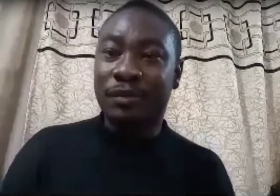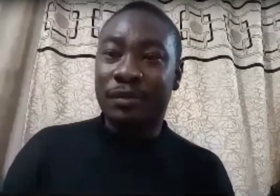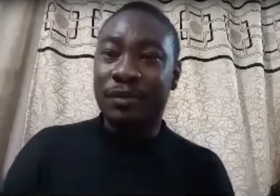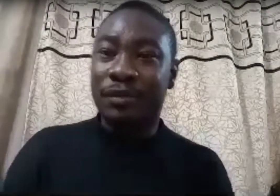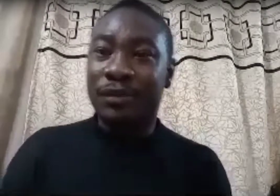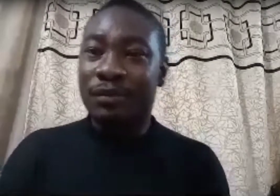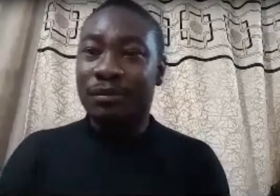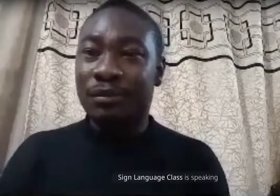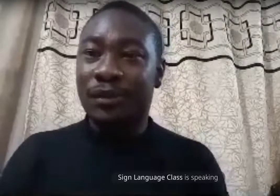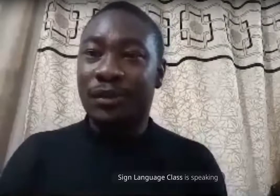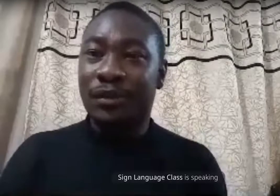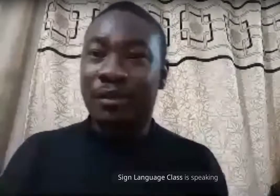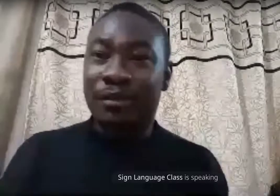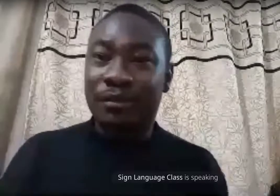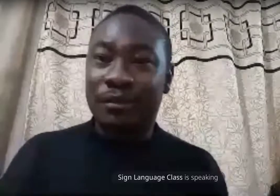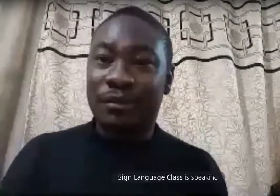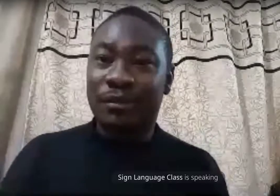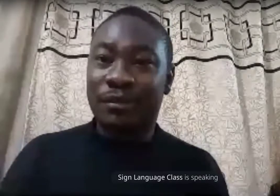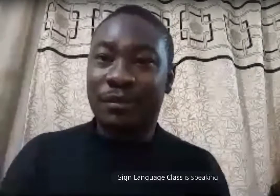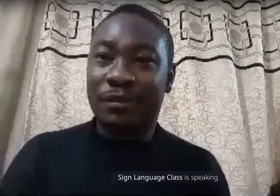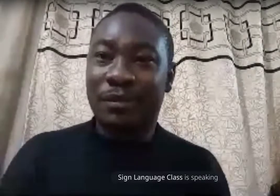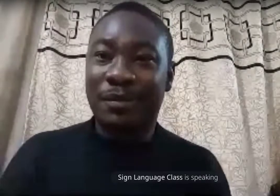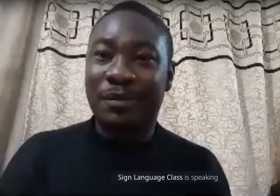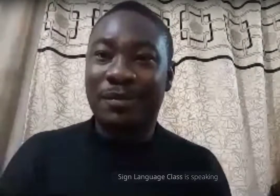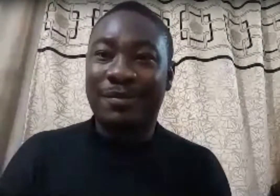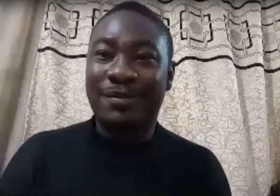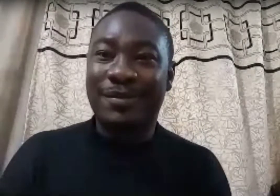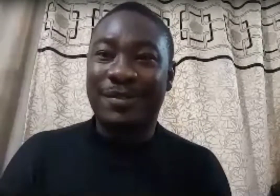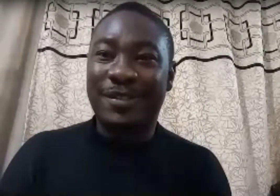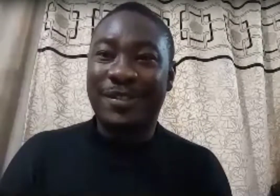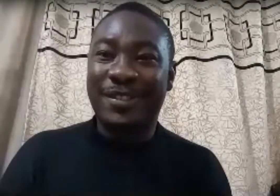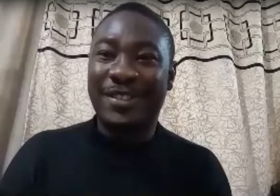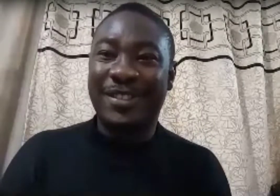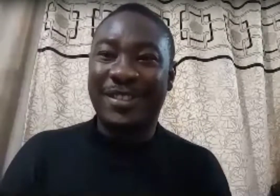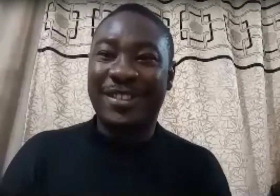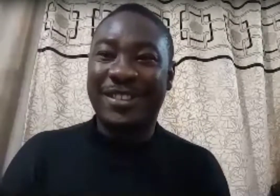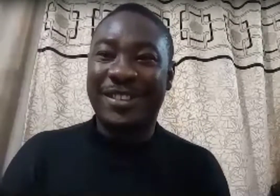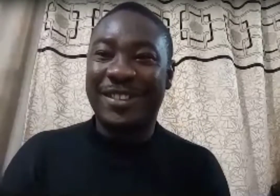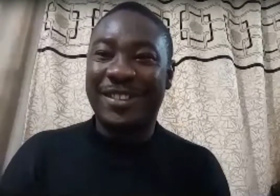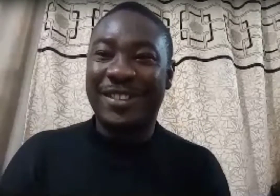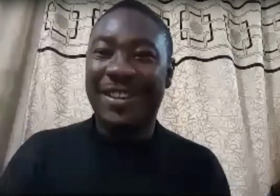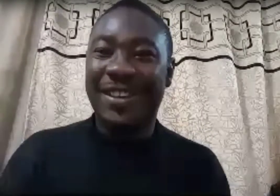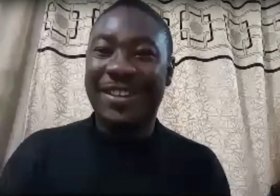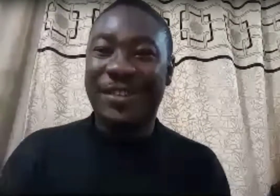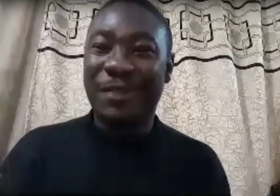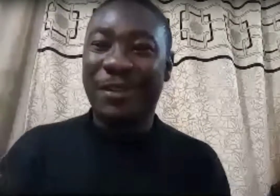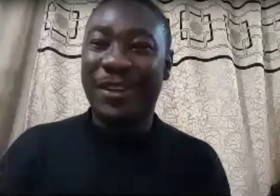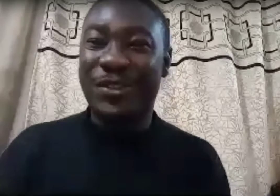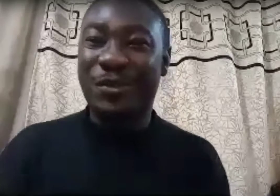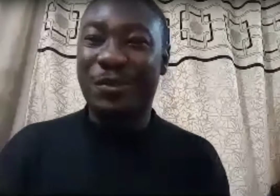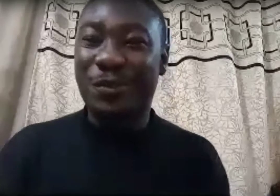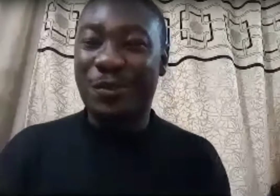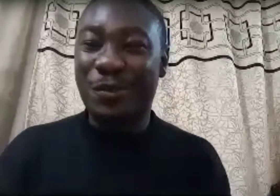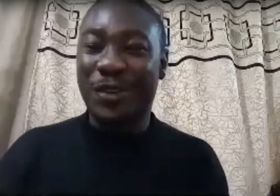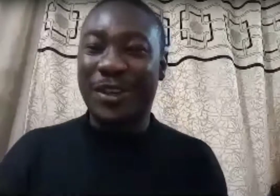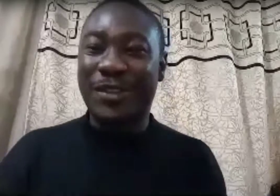Indeed, that's not fair. We'll talk about this after the class. It is a family issue. We'll get to the place where we'll discuss